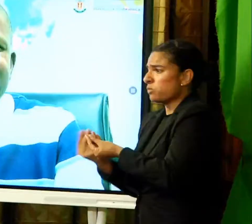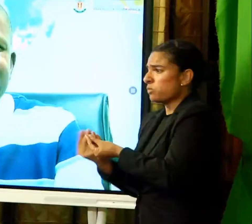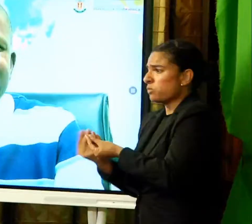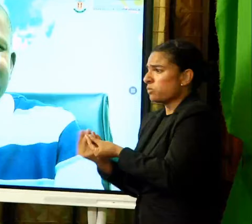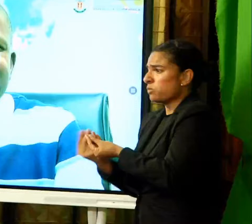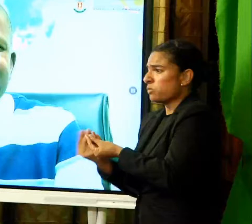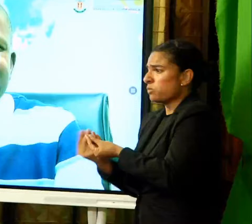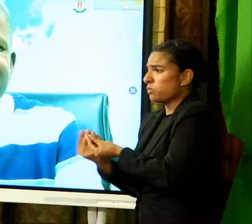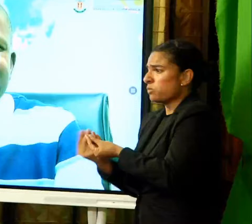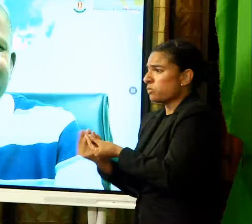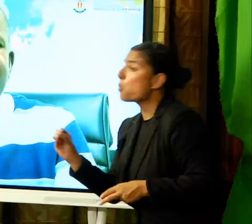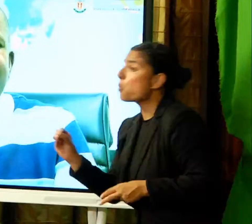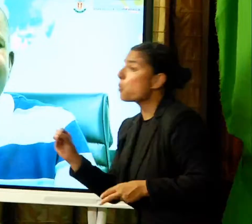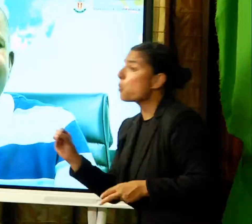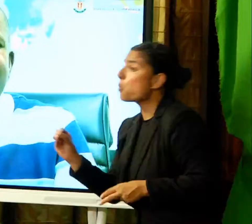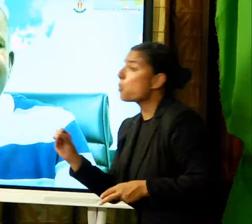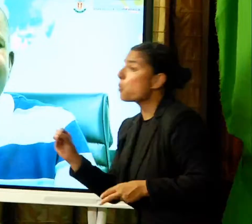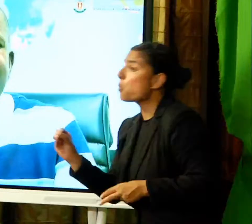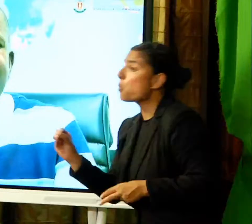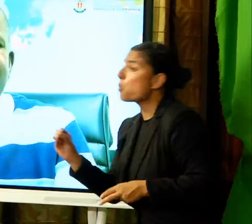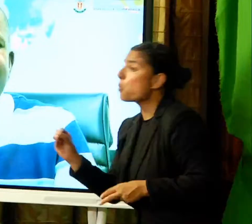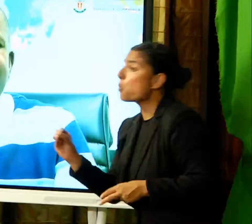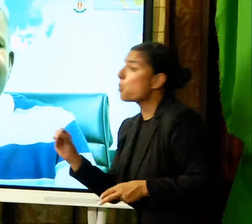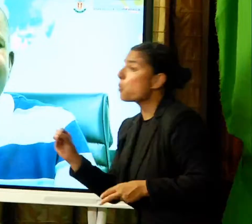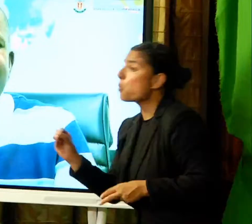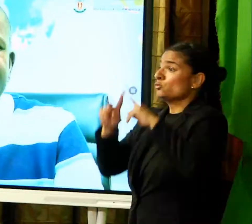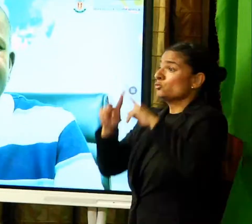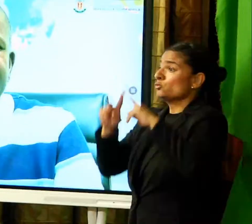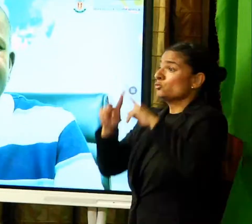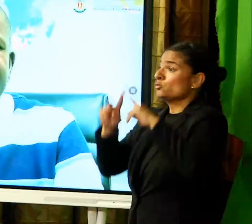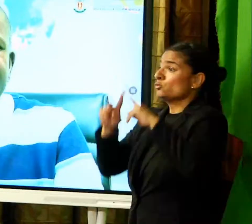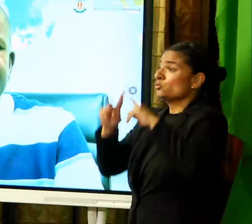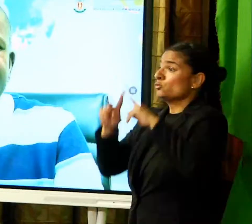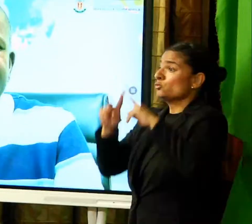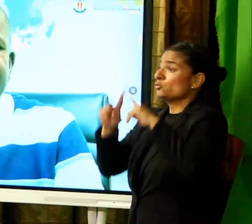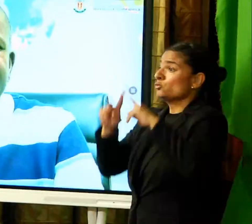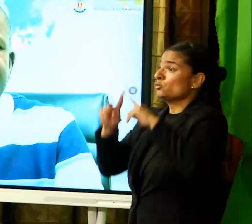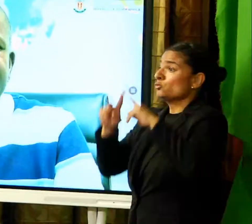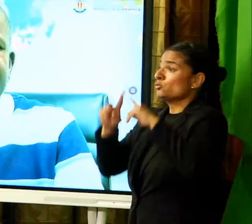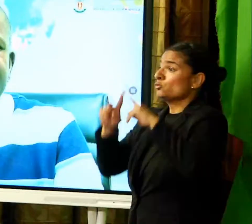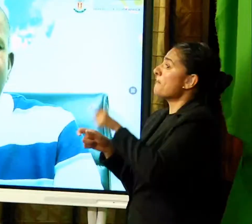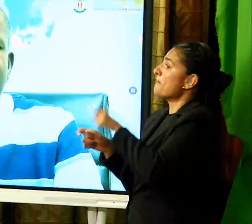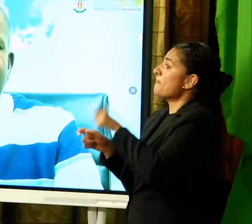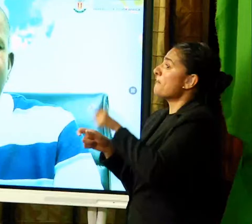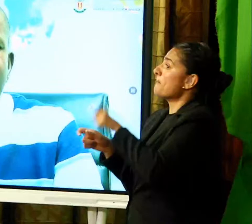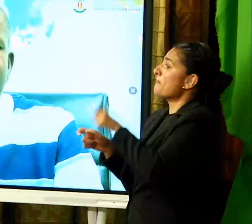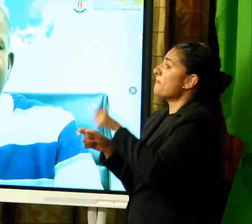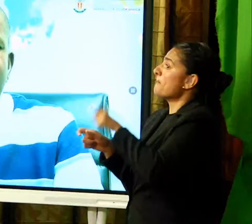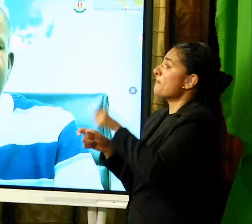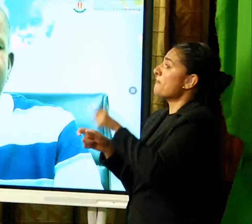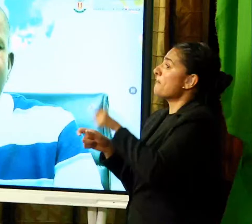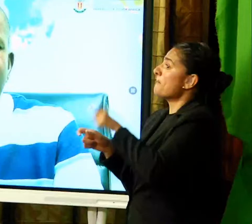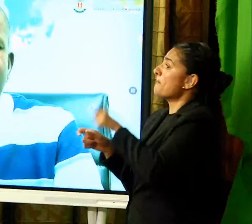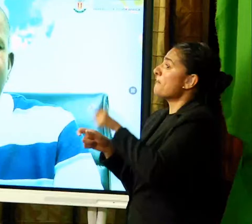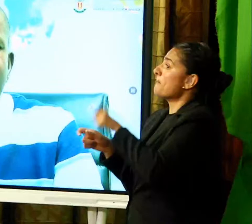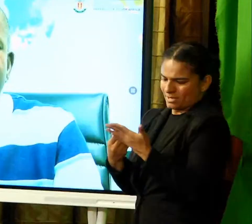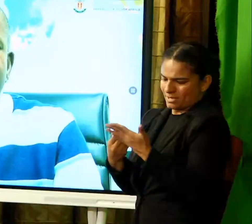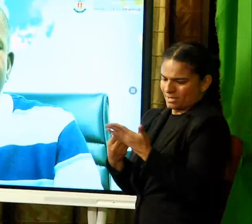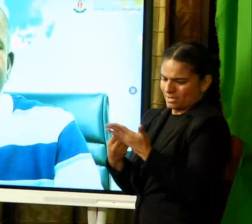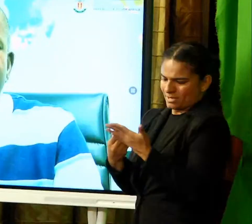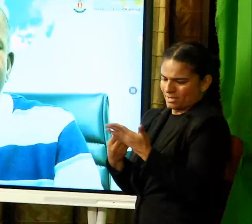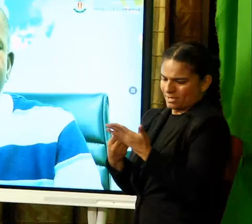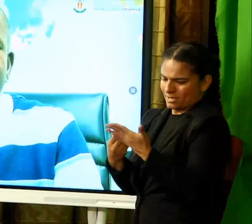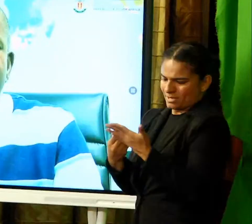sector, researchers, and the general public. In closing, I would like to thank each